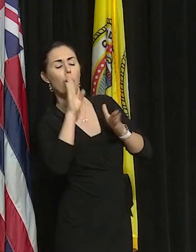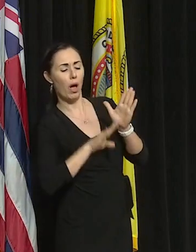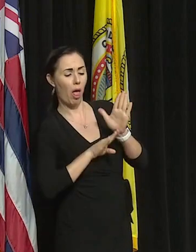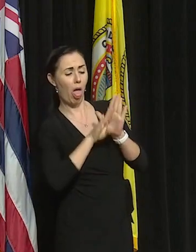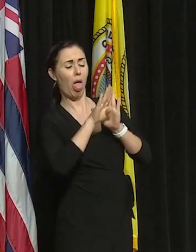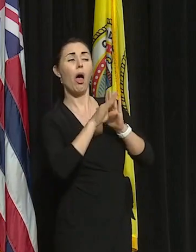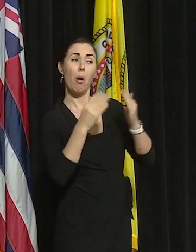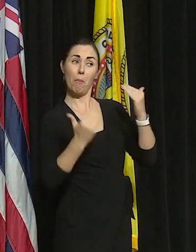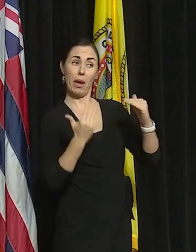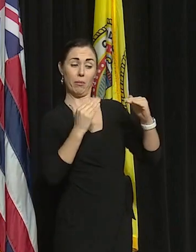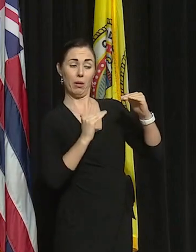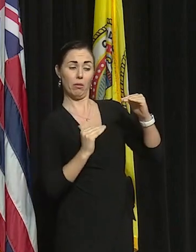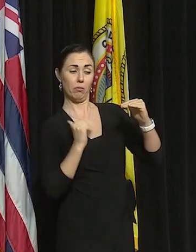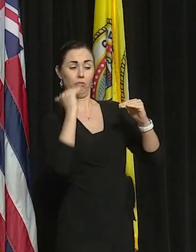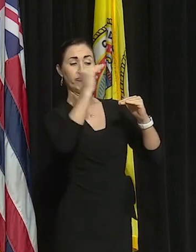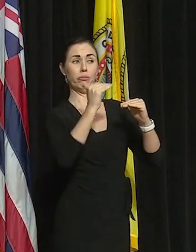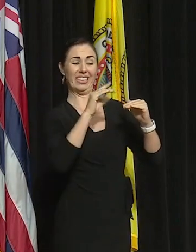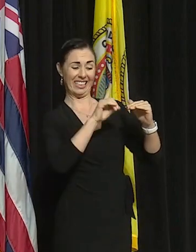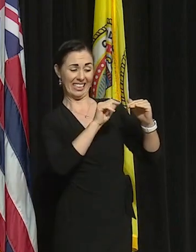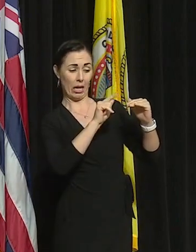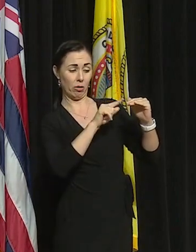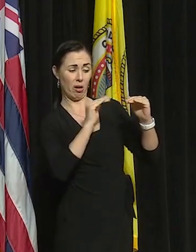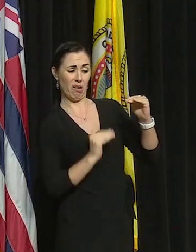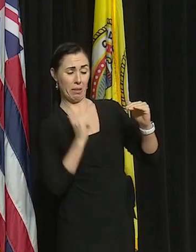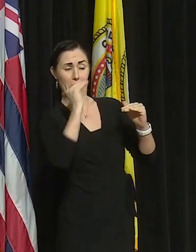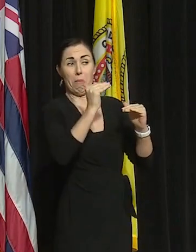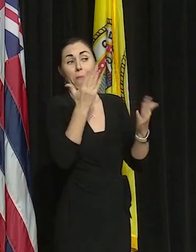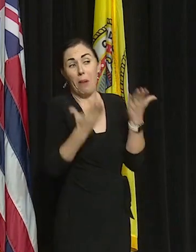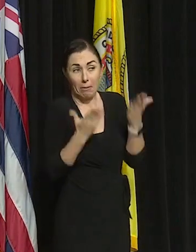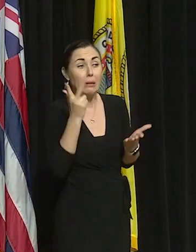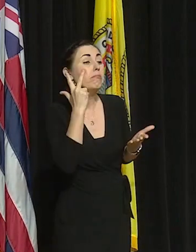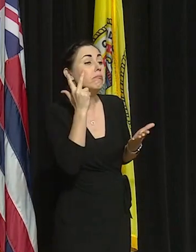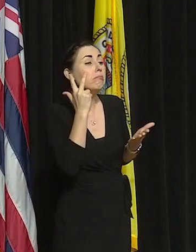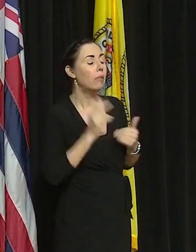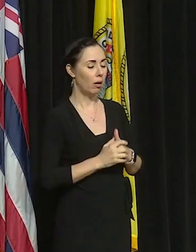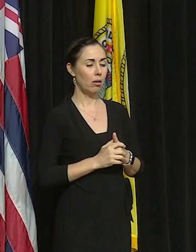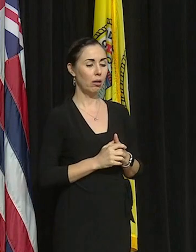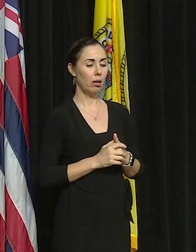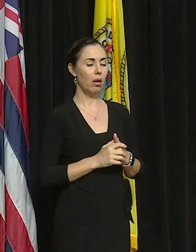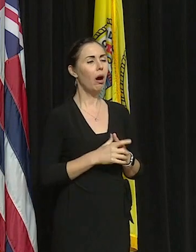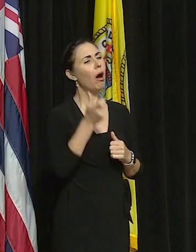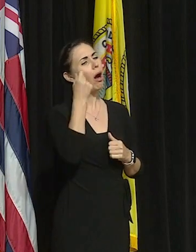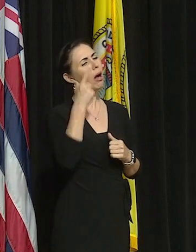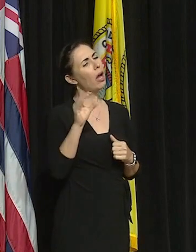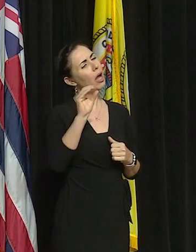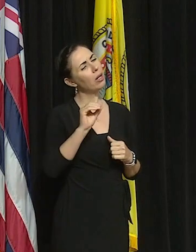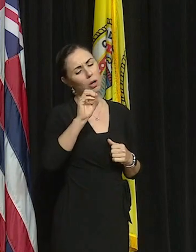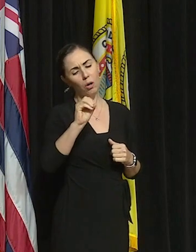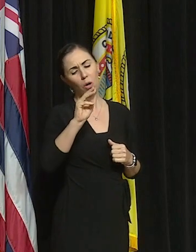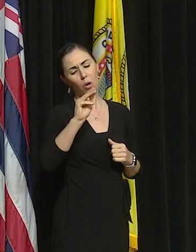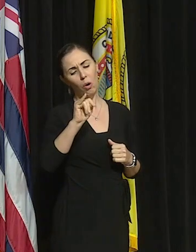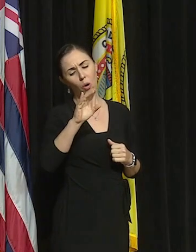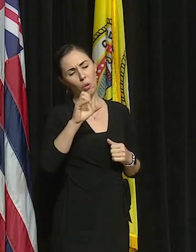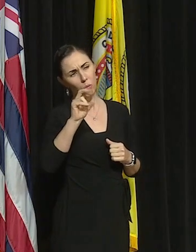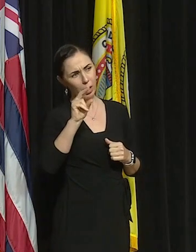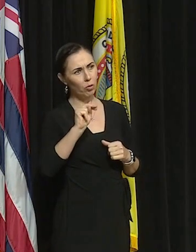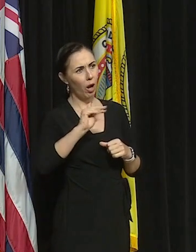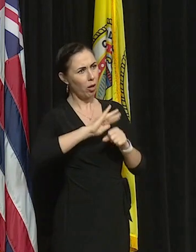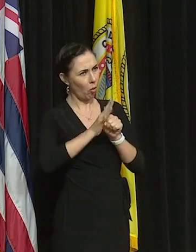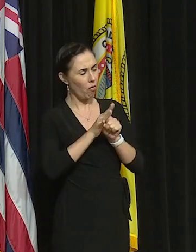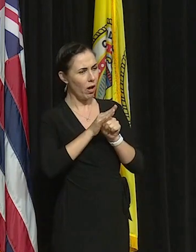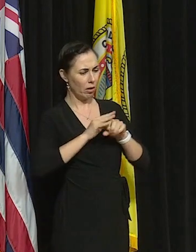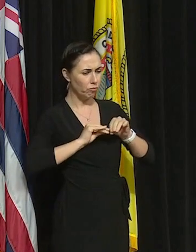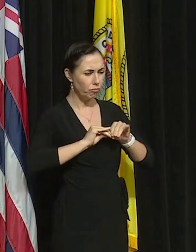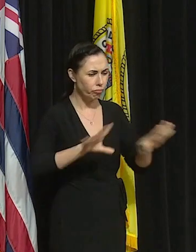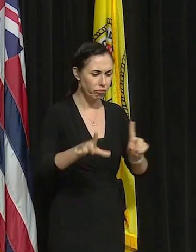be higher than the Delta surge. The infection rate and positivity rate from Omicron, as we know, are far greater